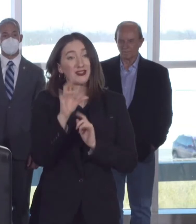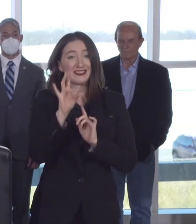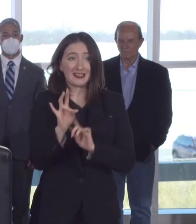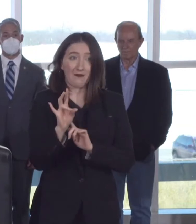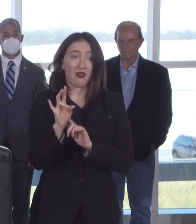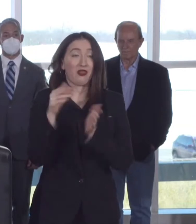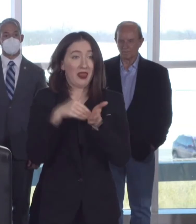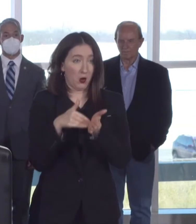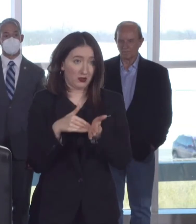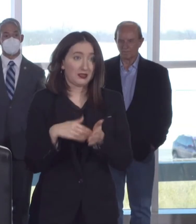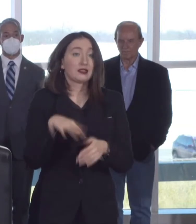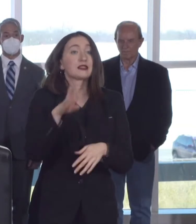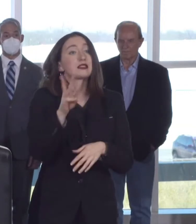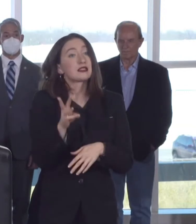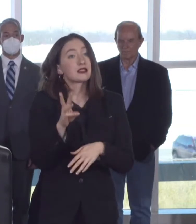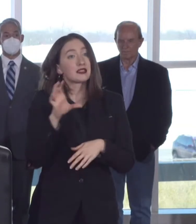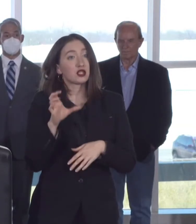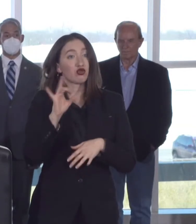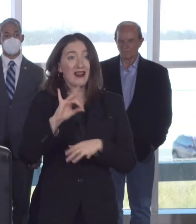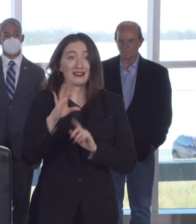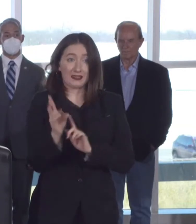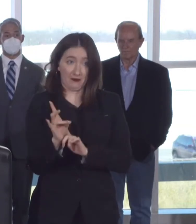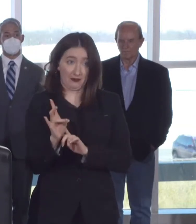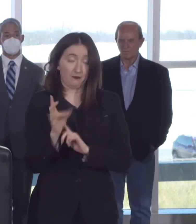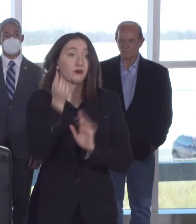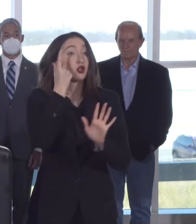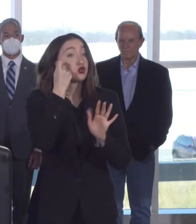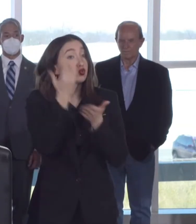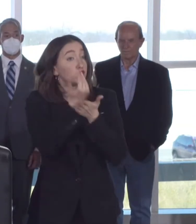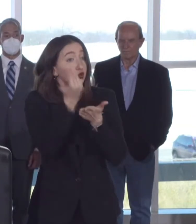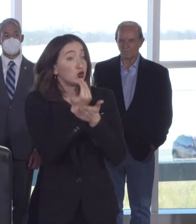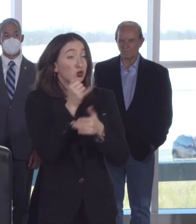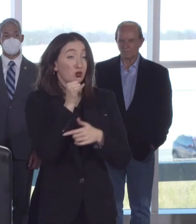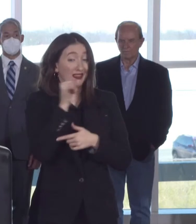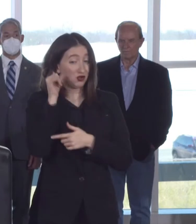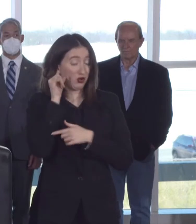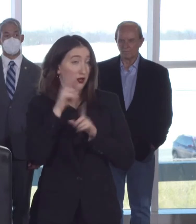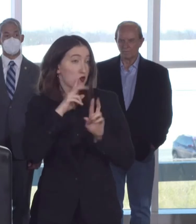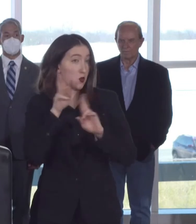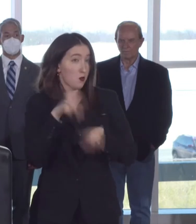437,687 reported cases to our department. A total number of new cases reported yesterday,